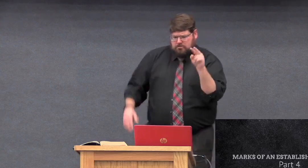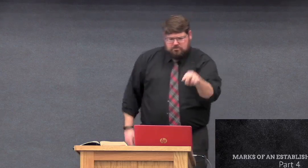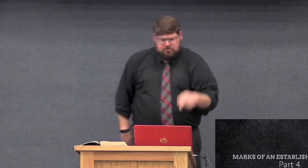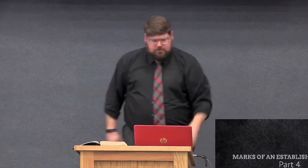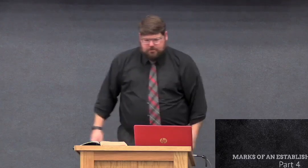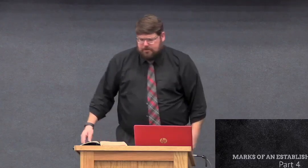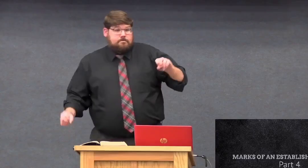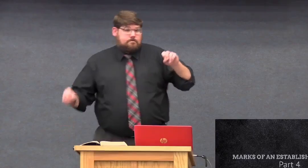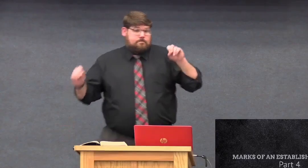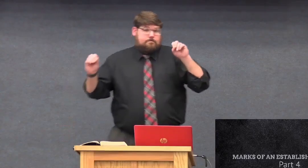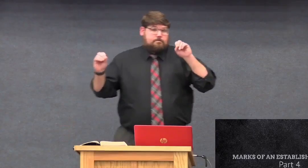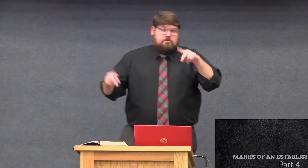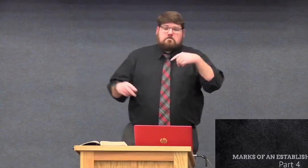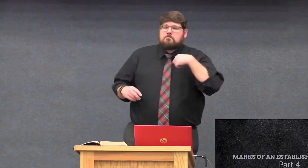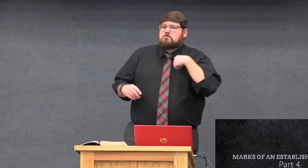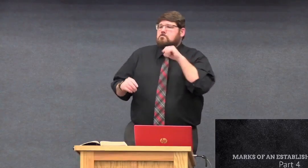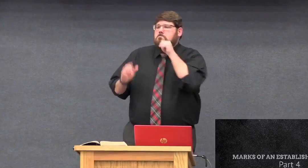and look at 1